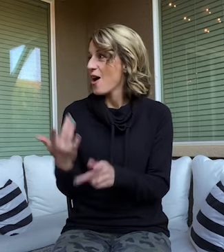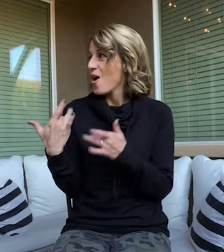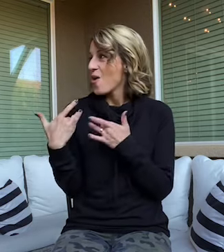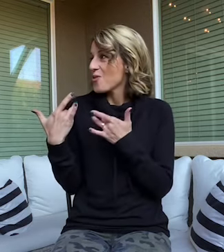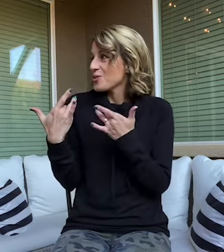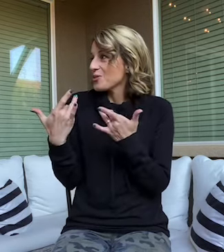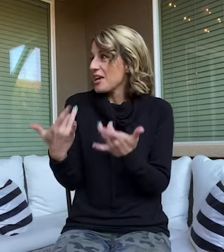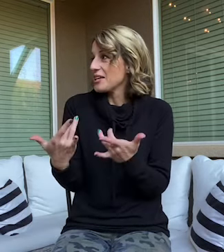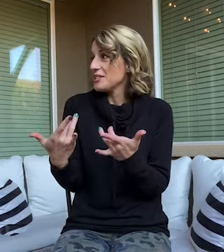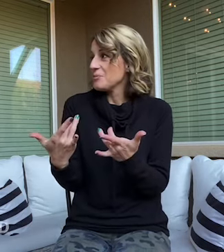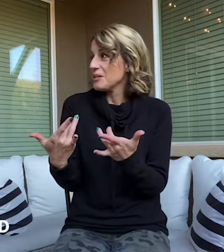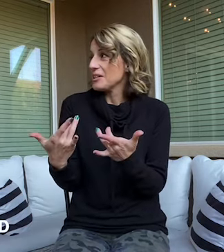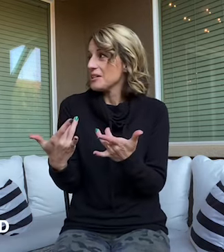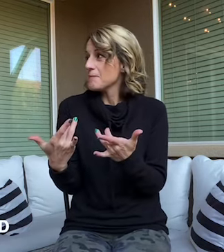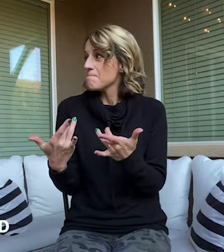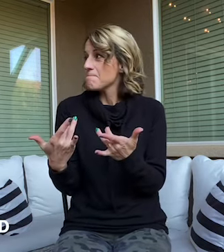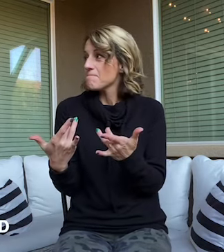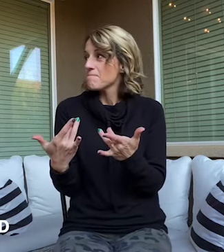Or you tend to be